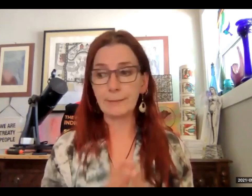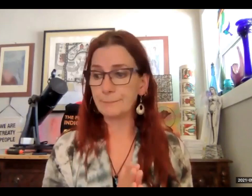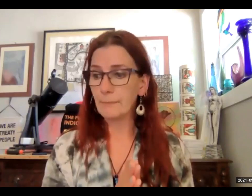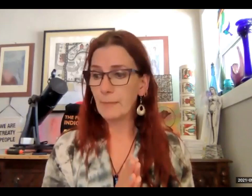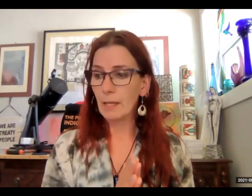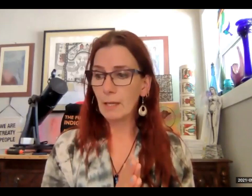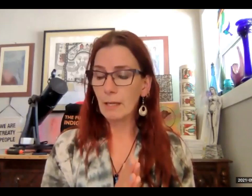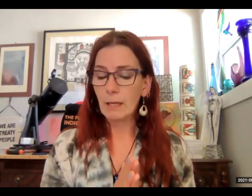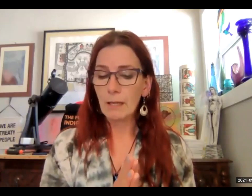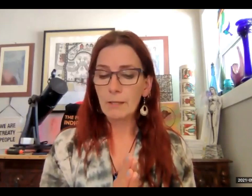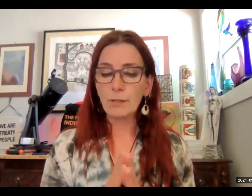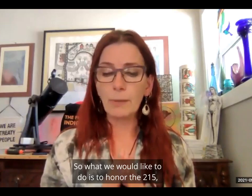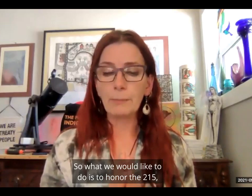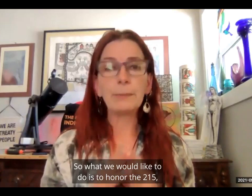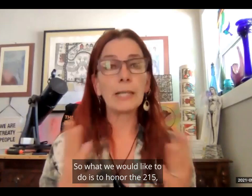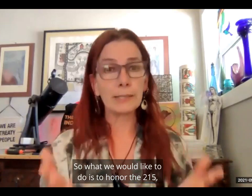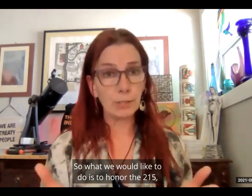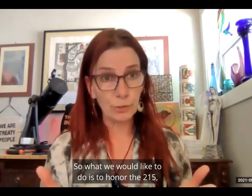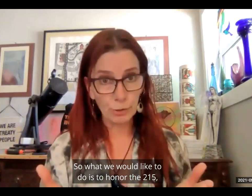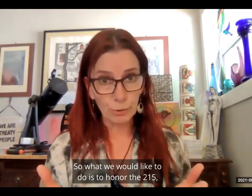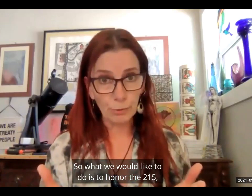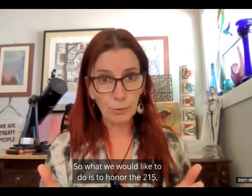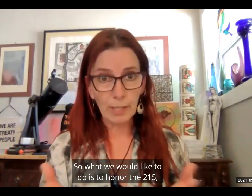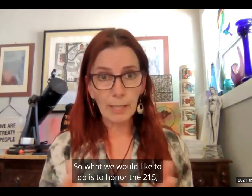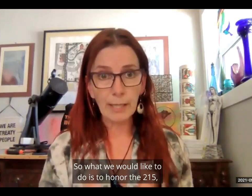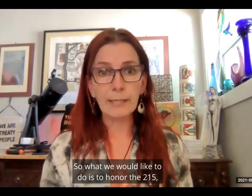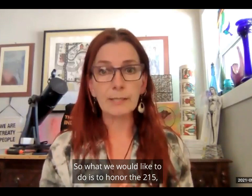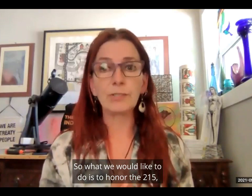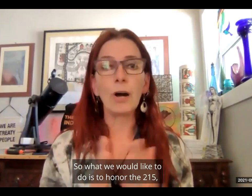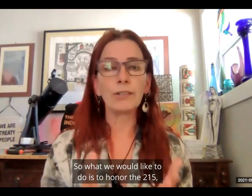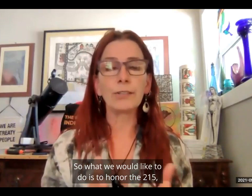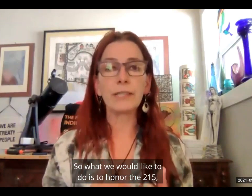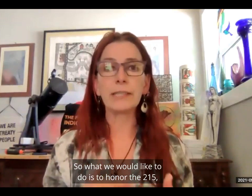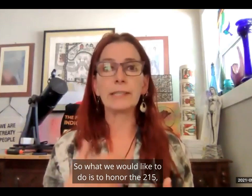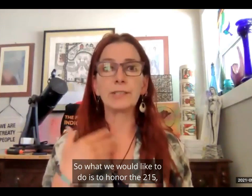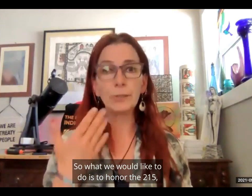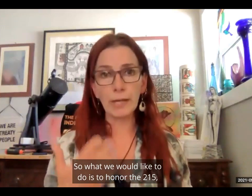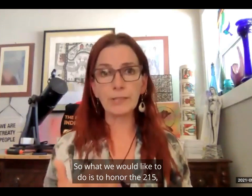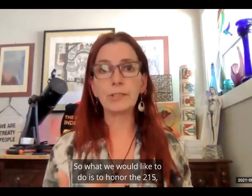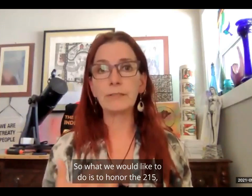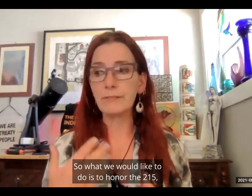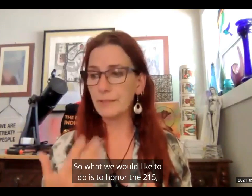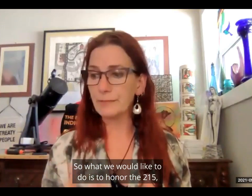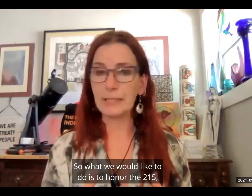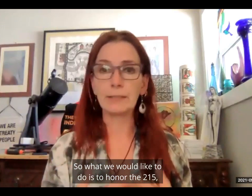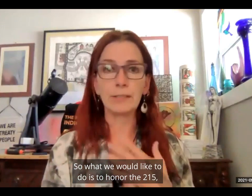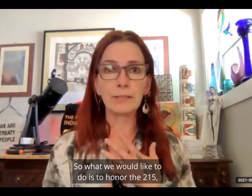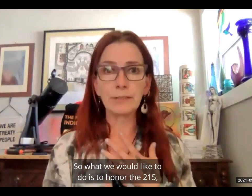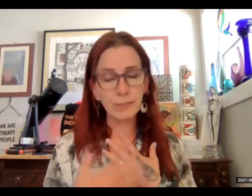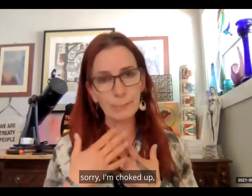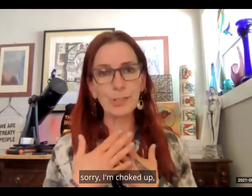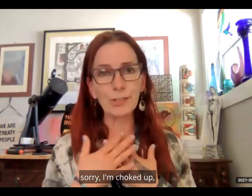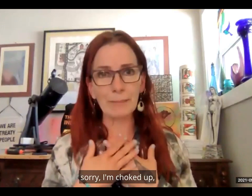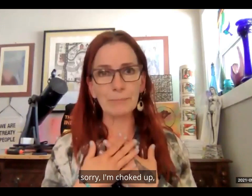and were taken. So what we would like to do is to honor the